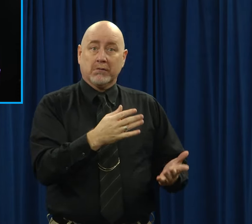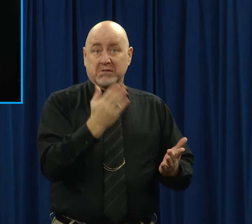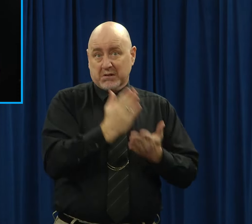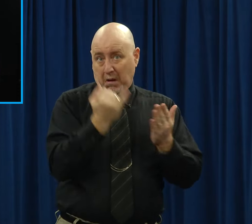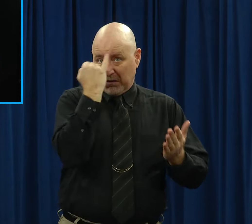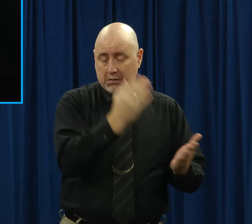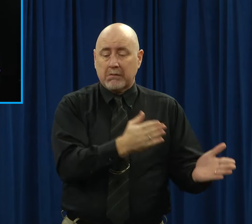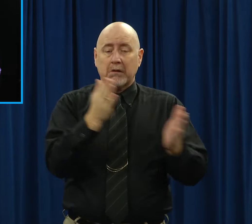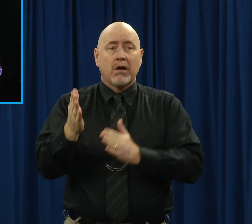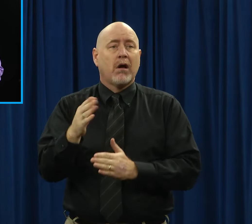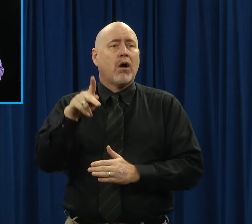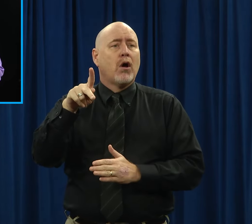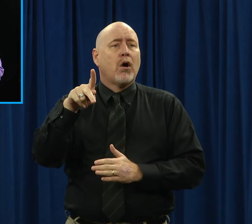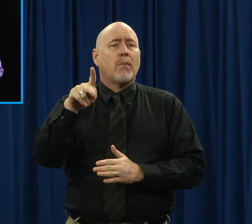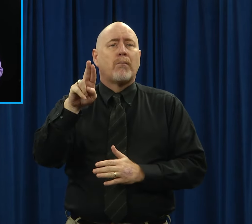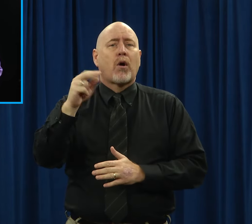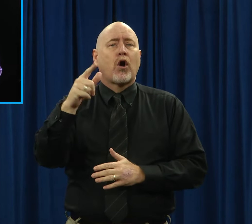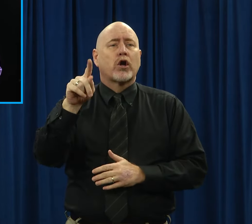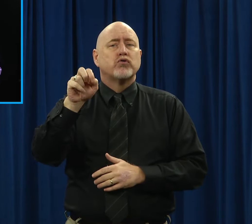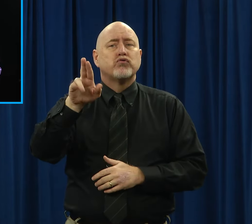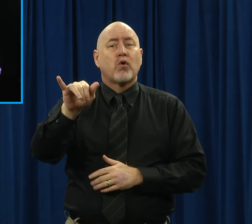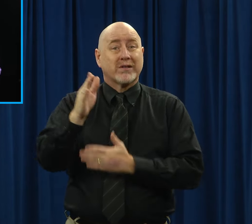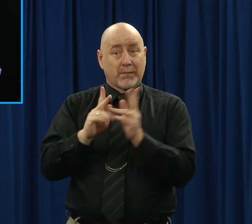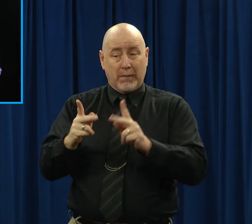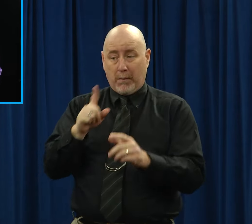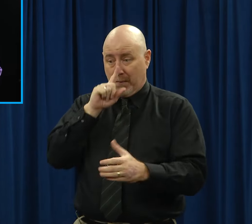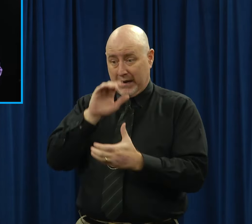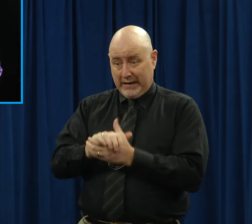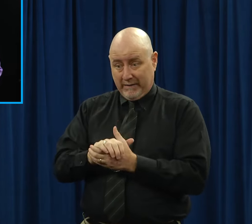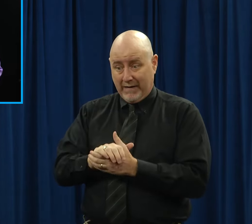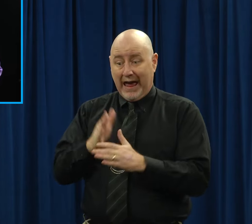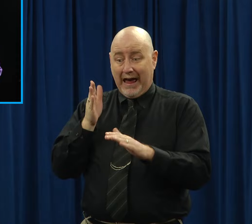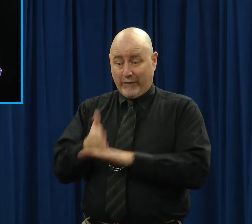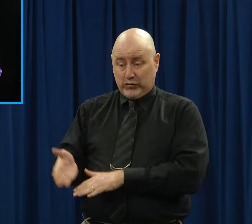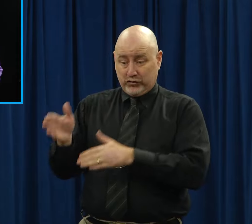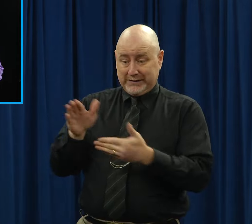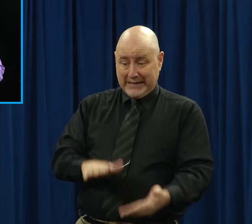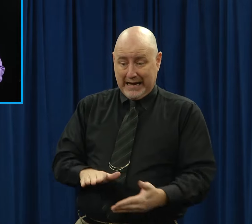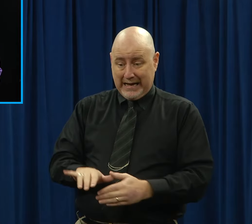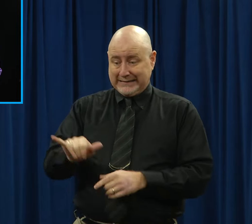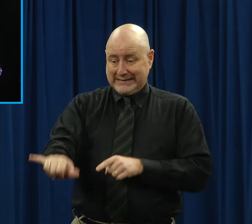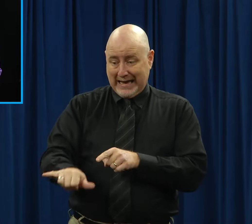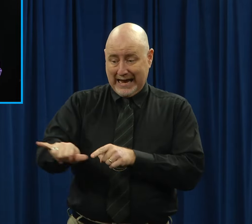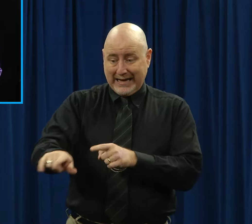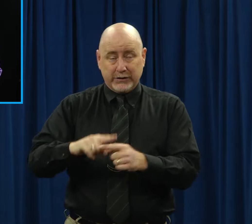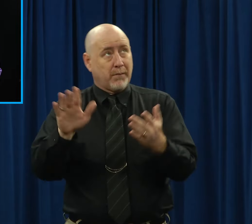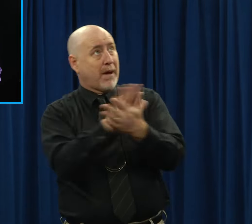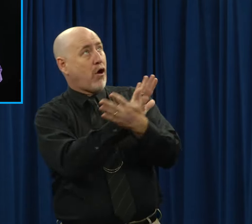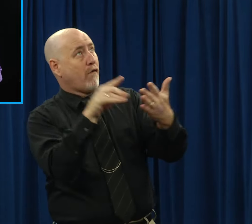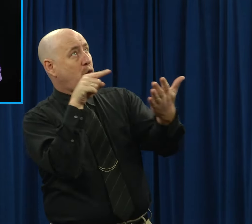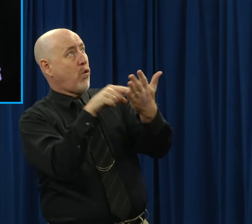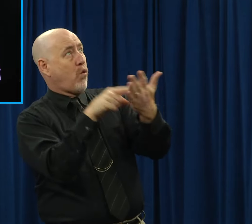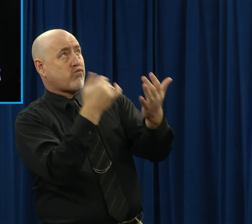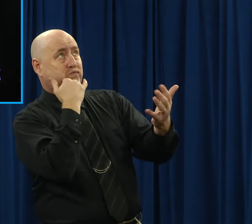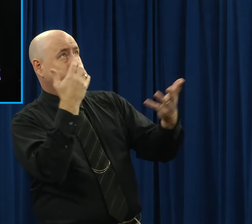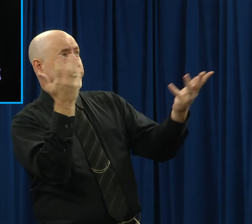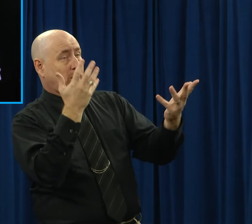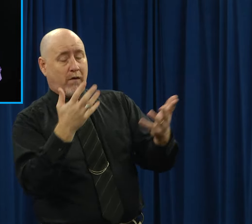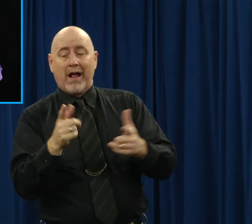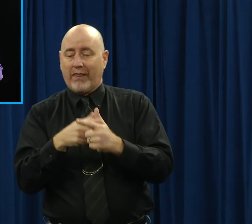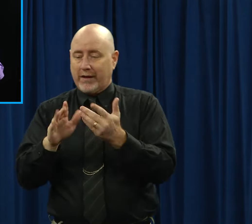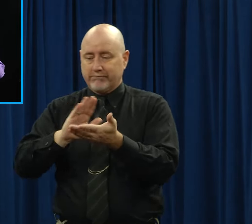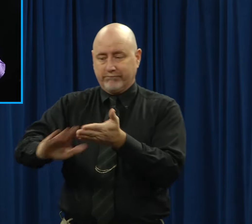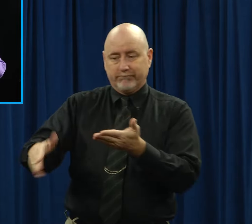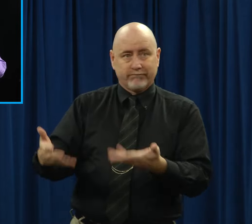idea of purgatory. That is, you go to a place of punishment until you've paid your debt, and then you can move on from there. And of course, many people have the idea